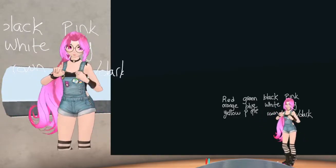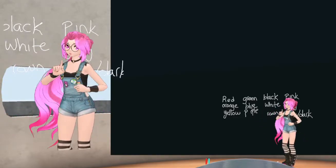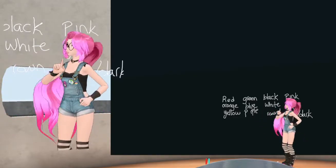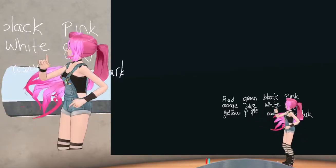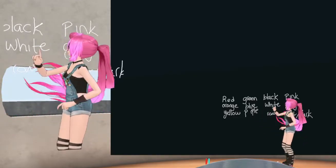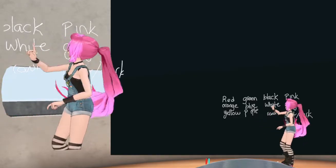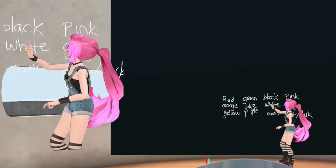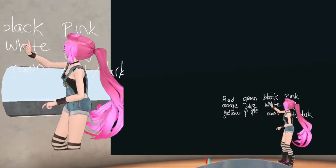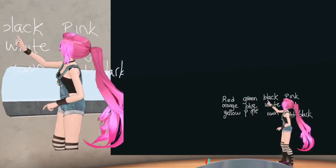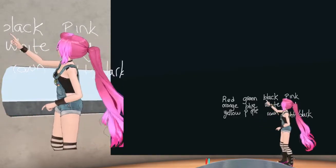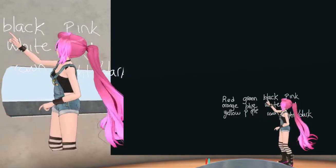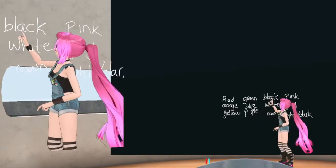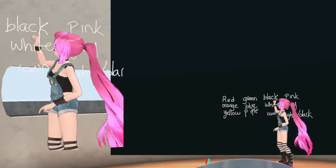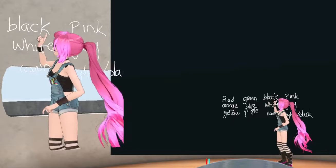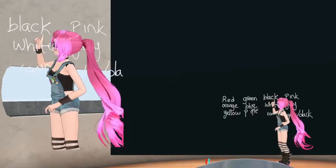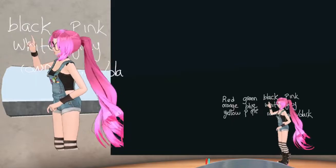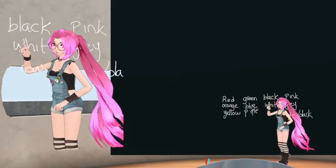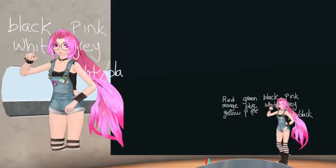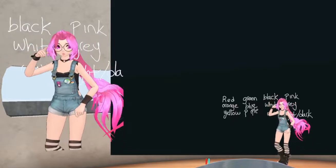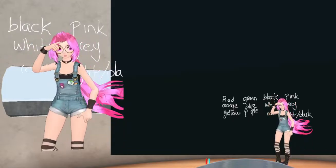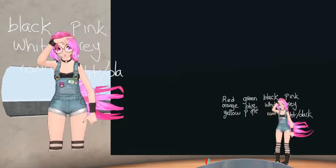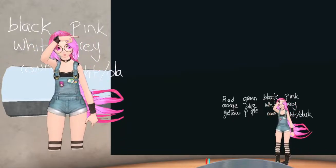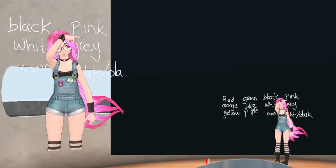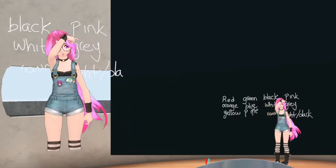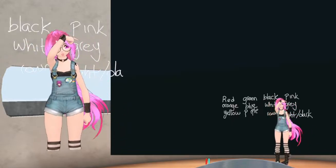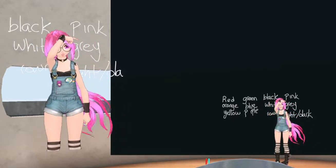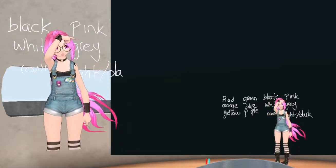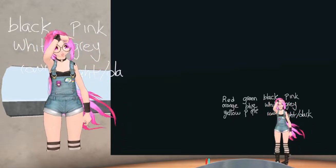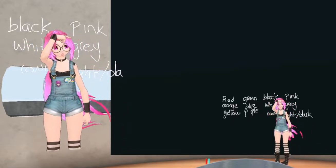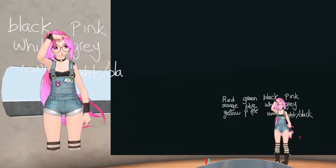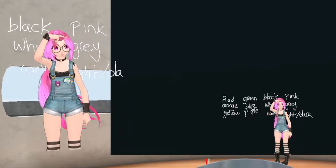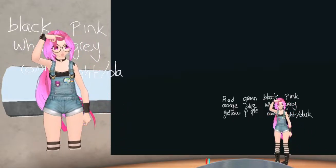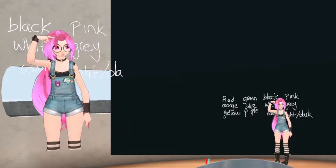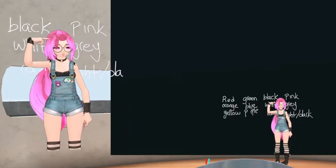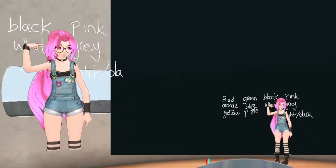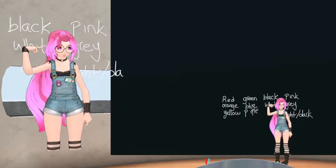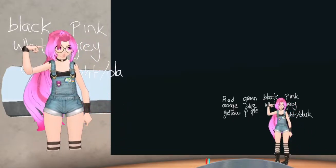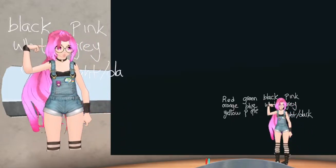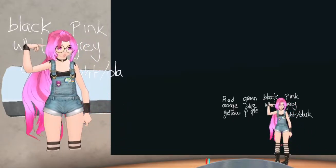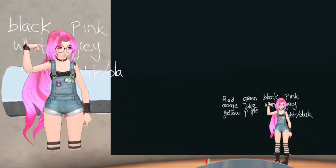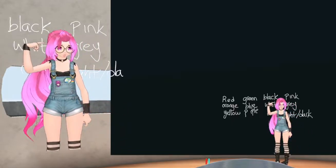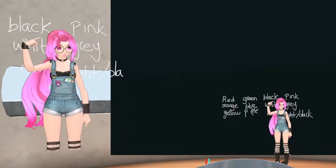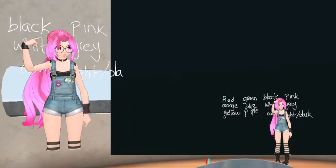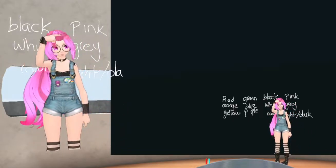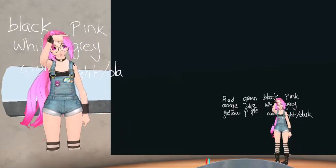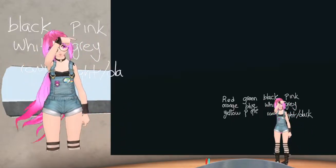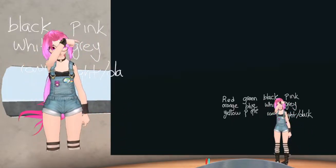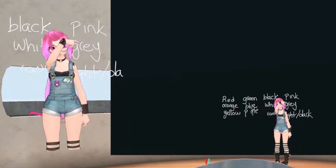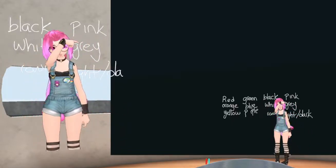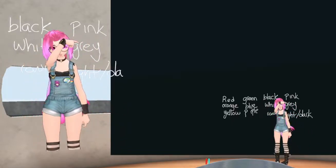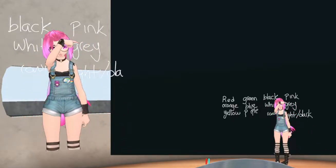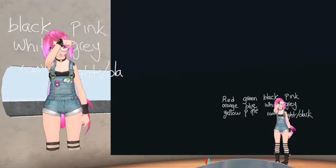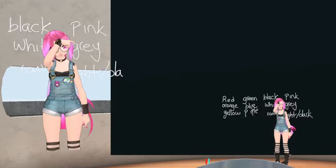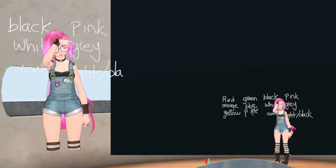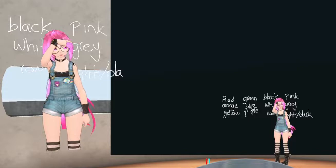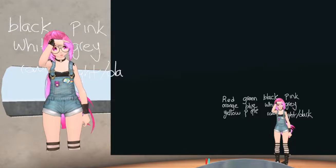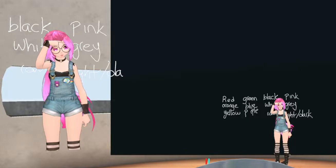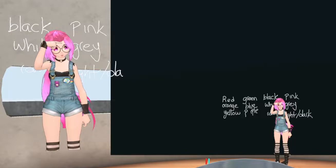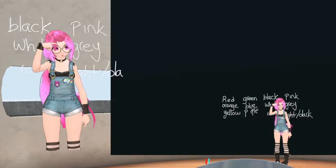red. So you have a pointer finger, and you're going to drag it across your head, like